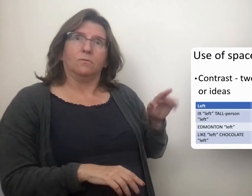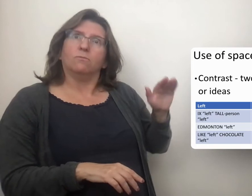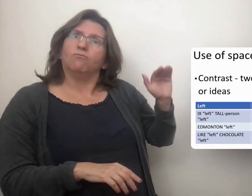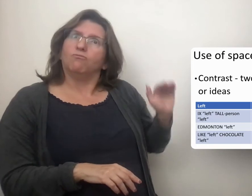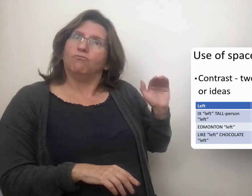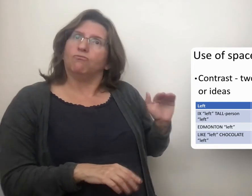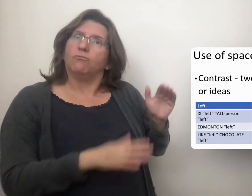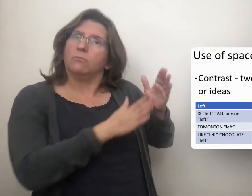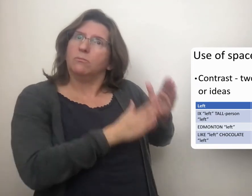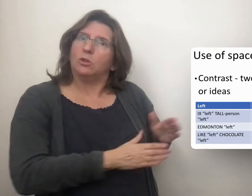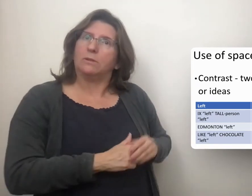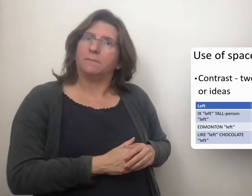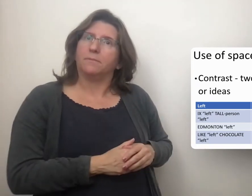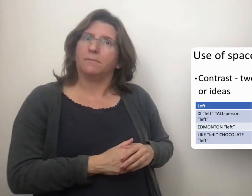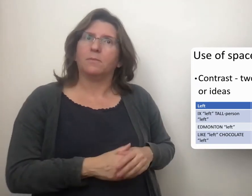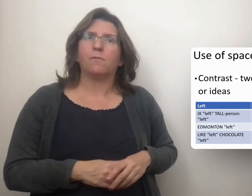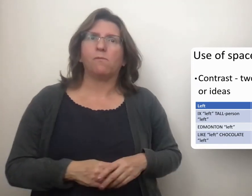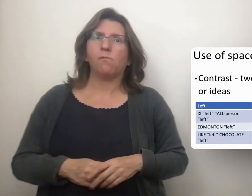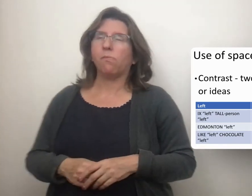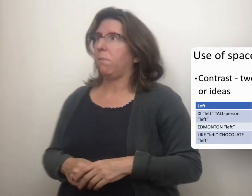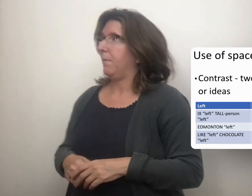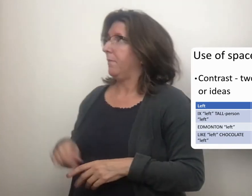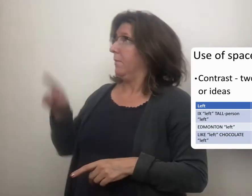The other person is quite short.